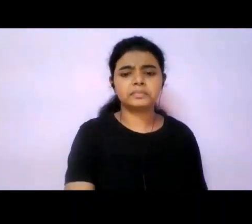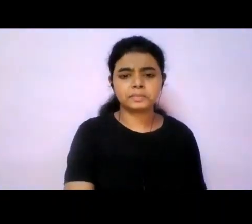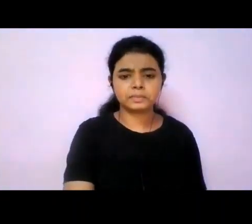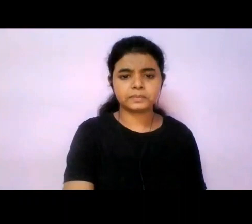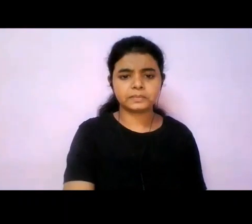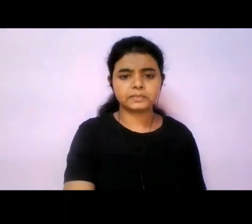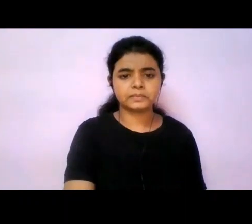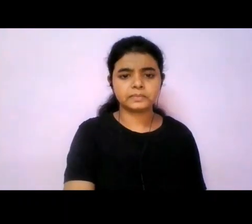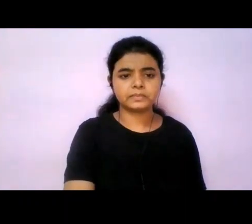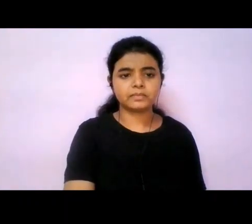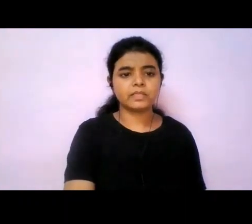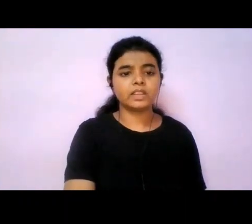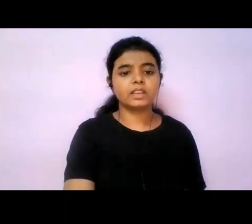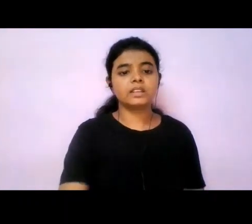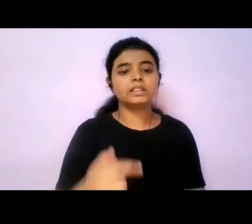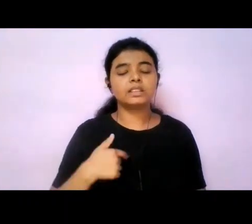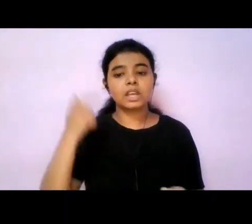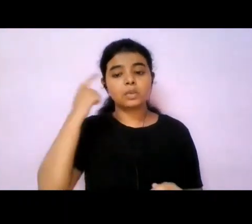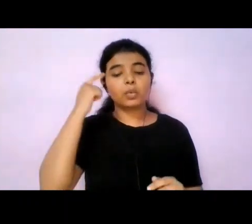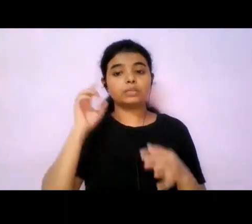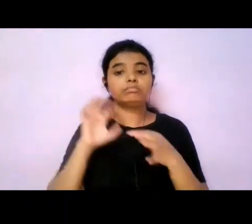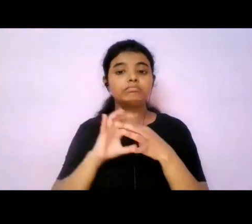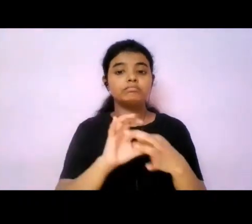And I want to turn on to the idea of connecting here.